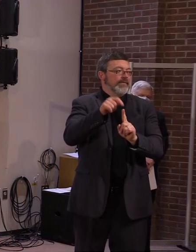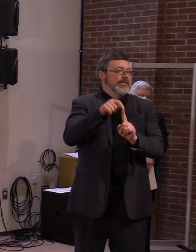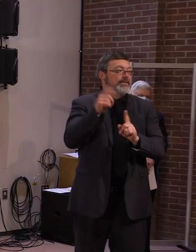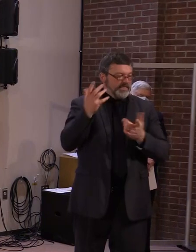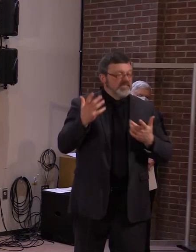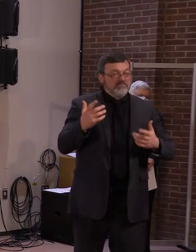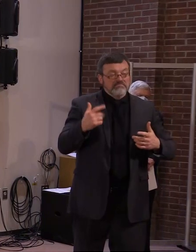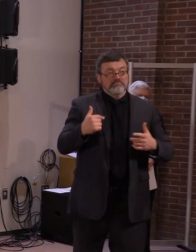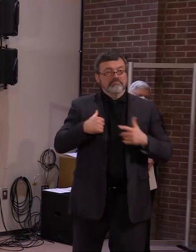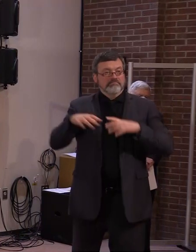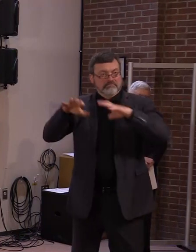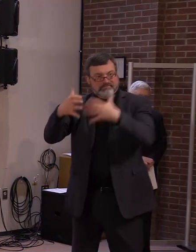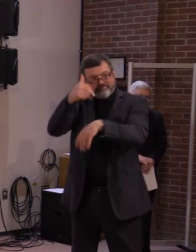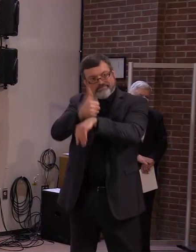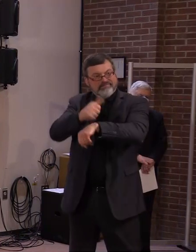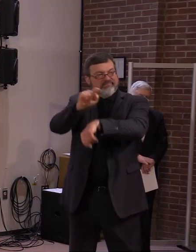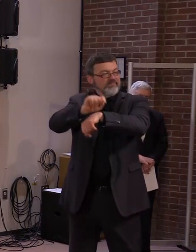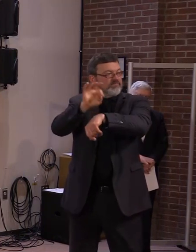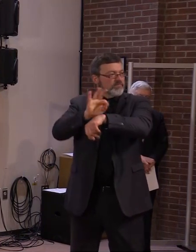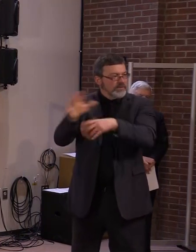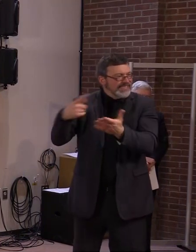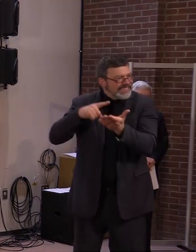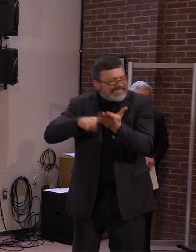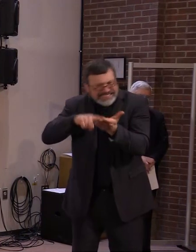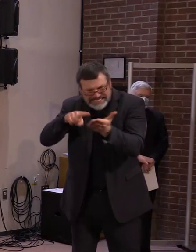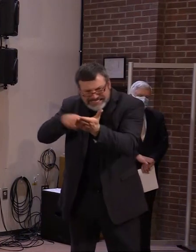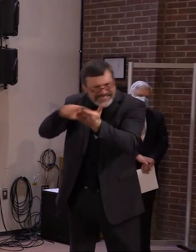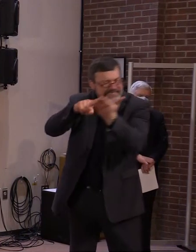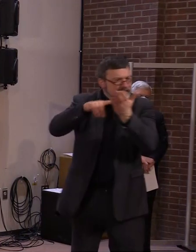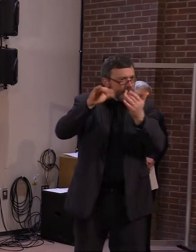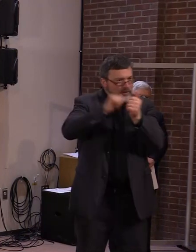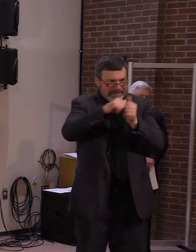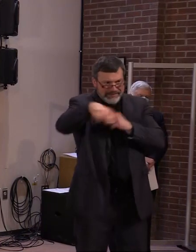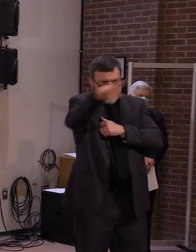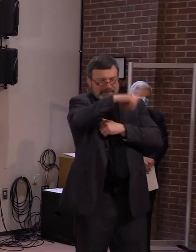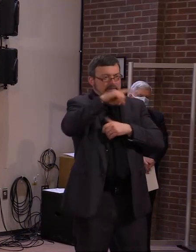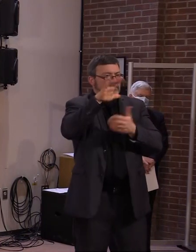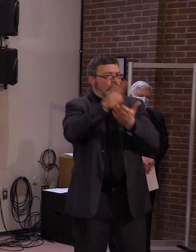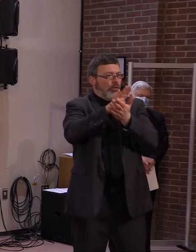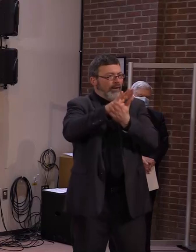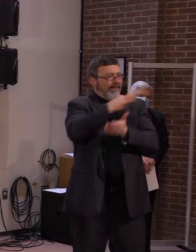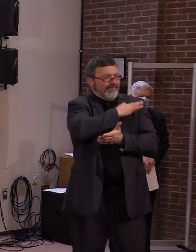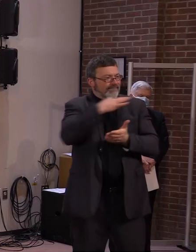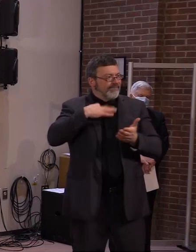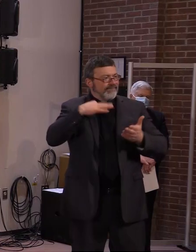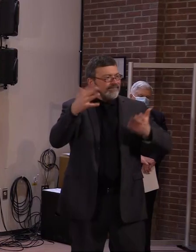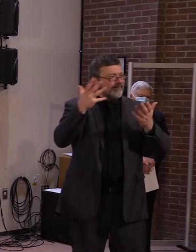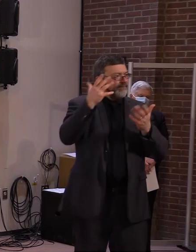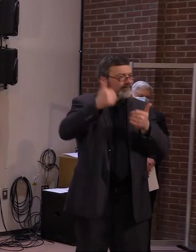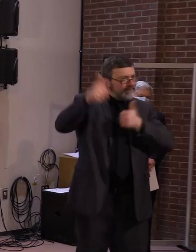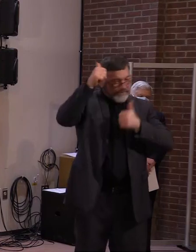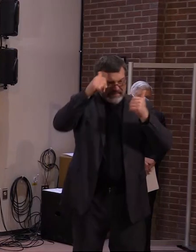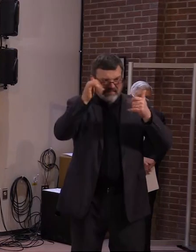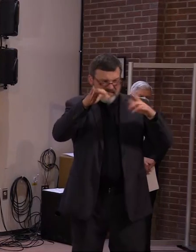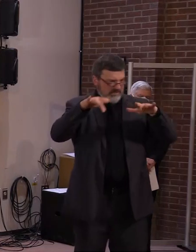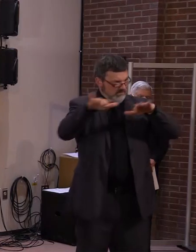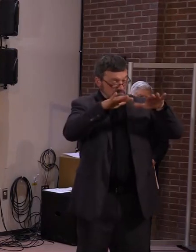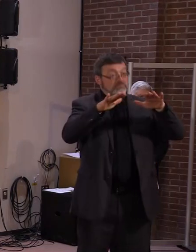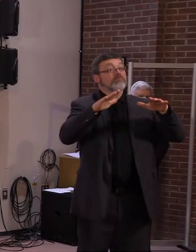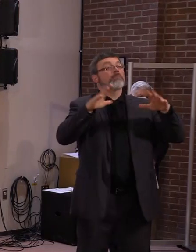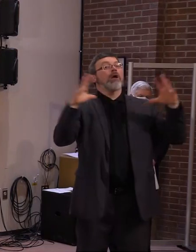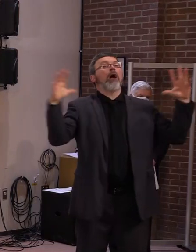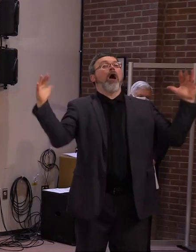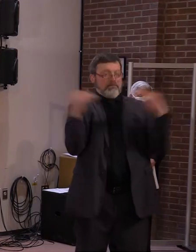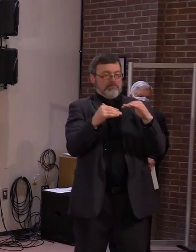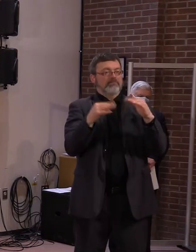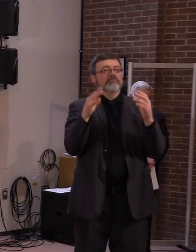major education associations, and we met for the first time last week. We did acknowledge, all of us acknowledge, that there are no easy